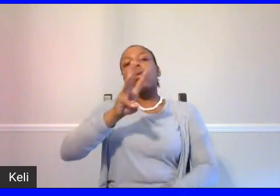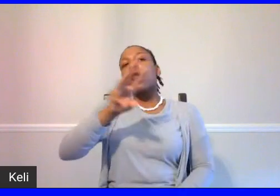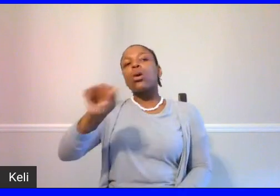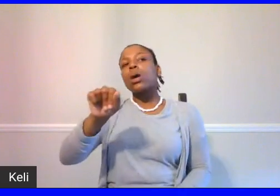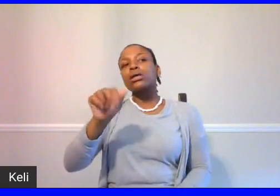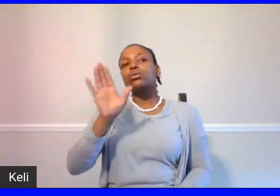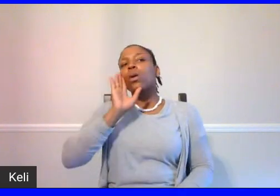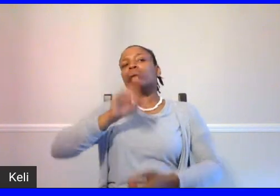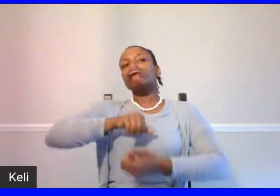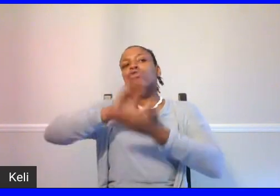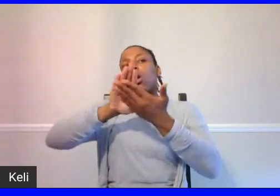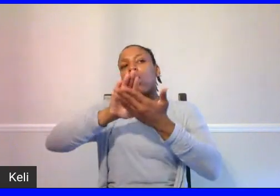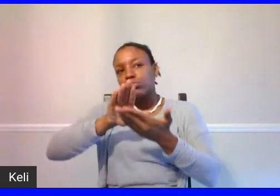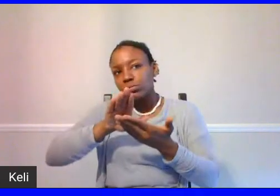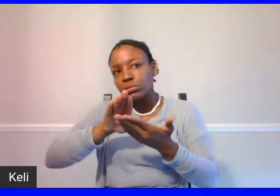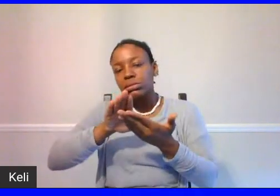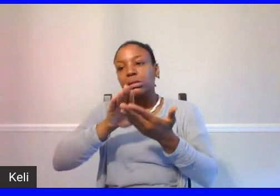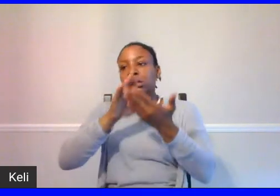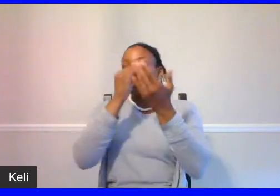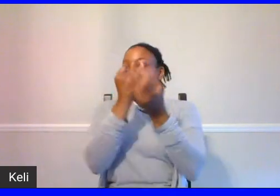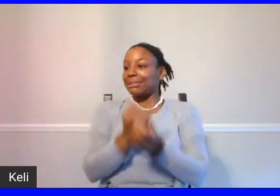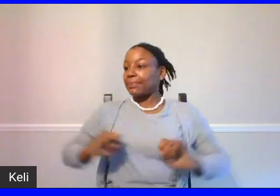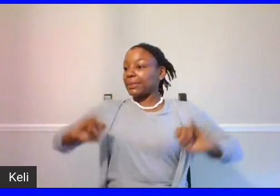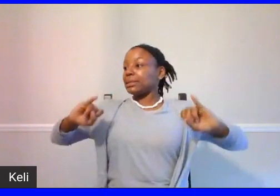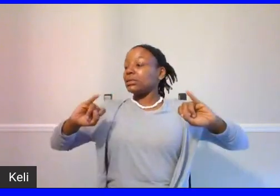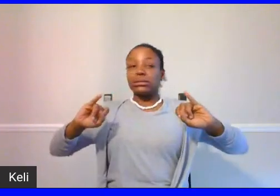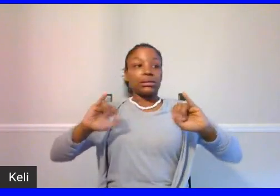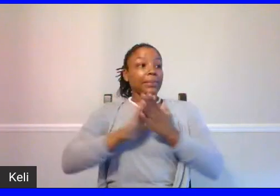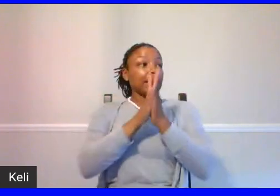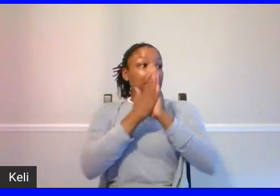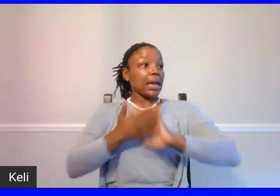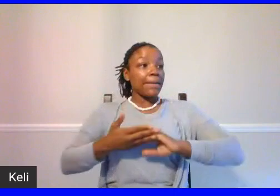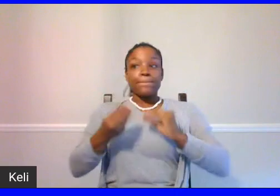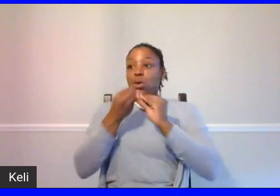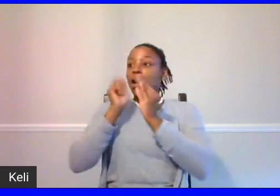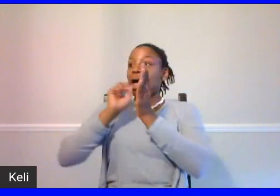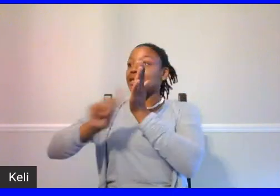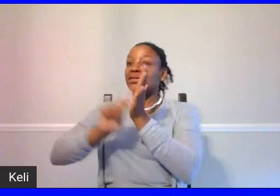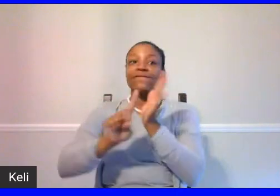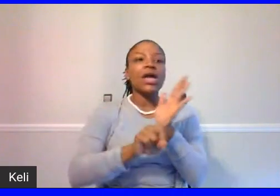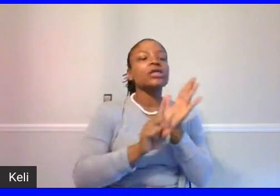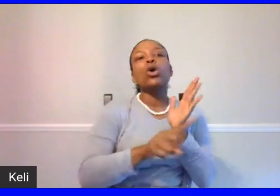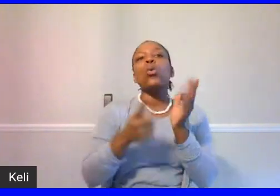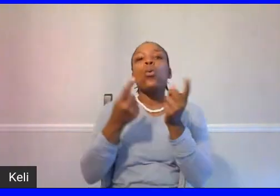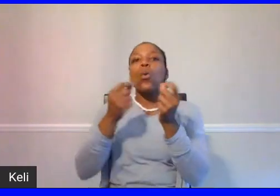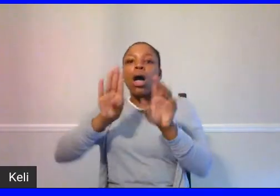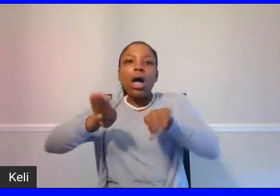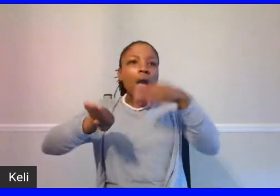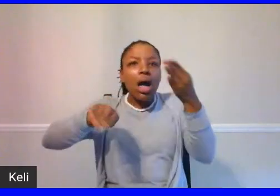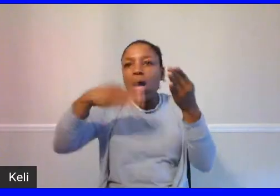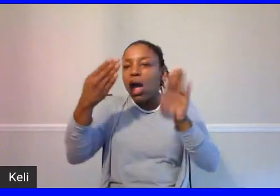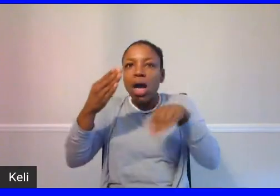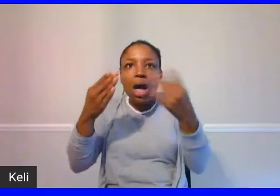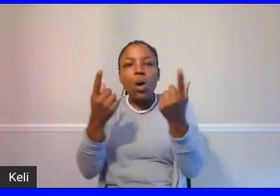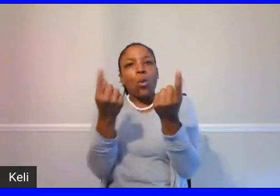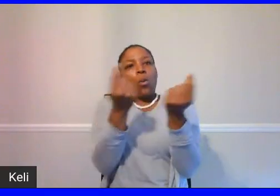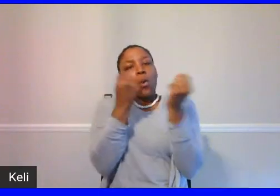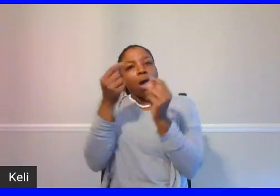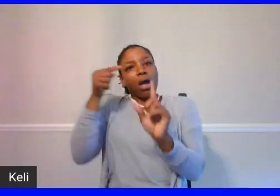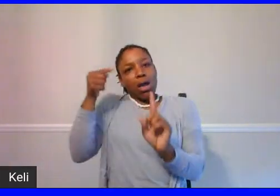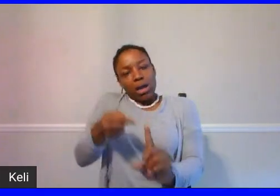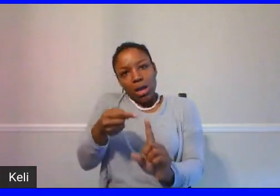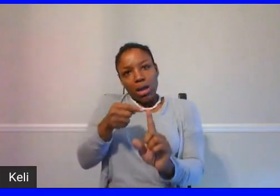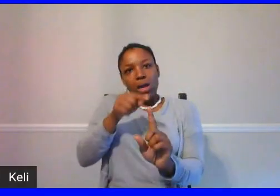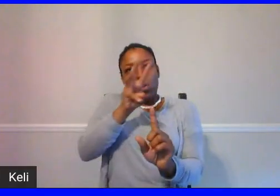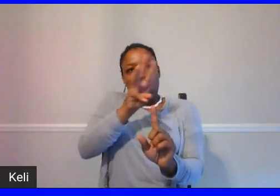And independence became kind of an excavation, right? What's underneath, like, and which is what the Wide Awakes are about,